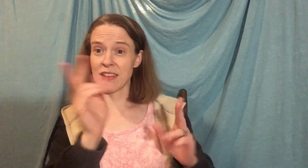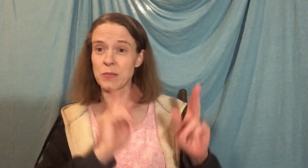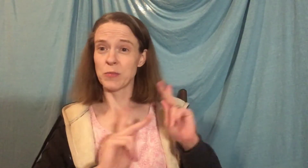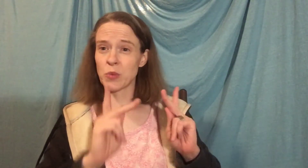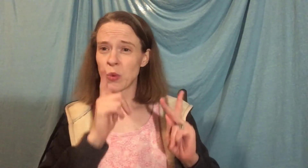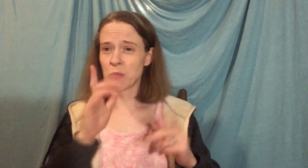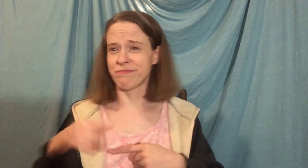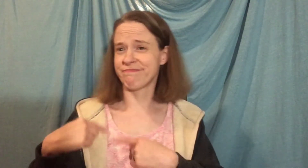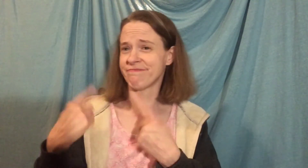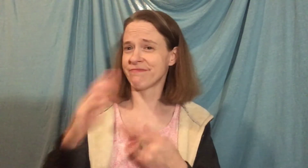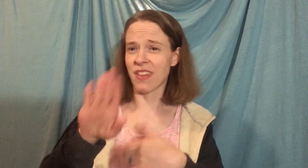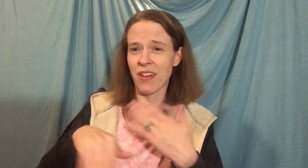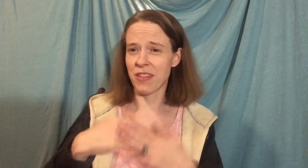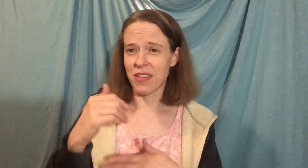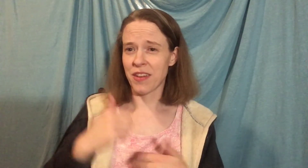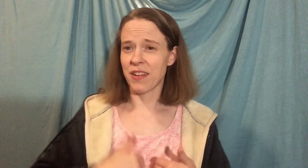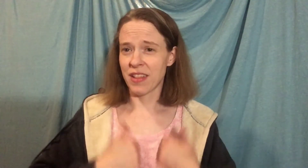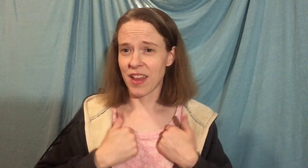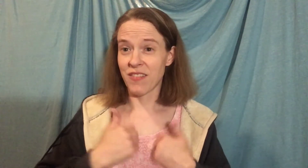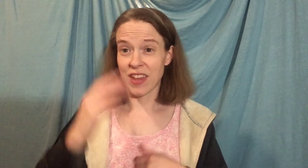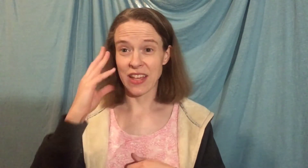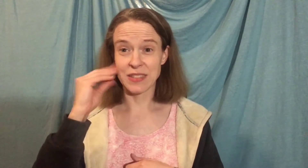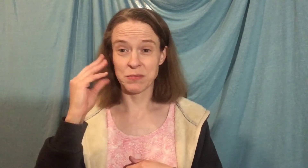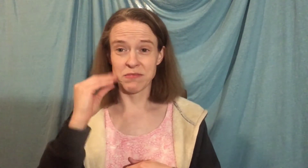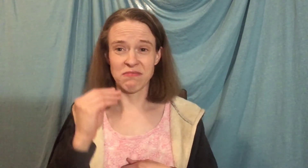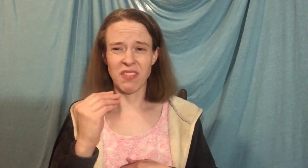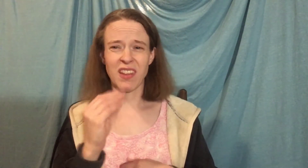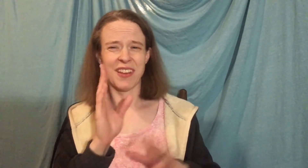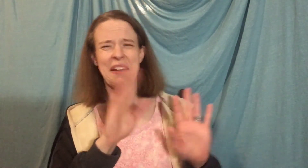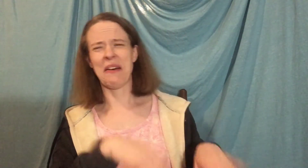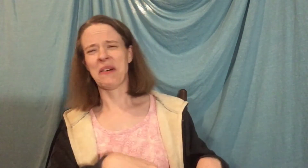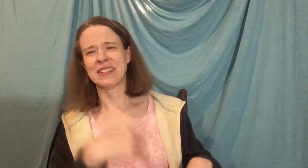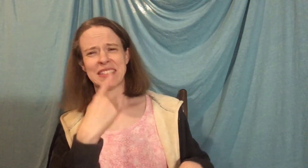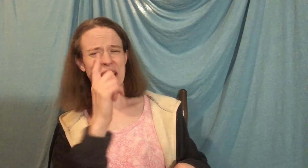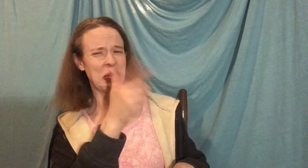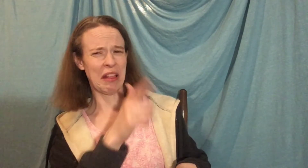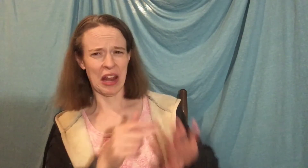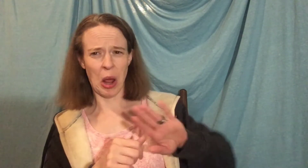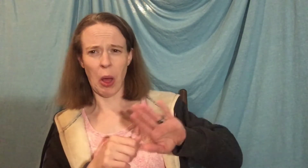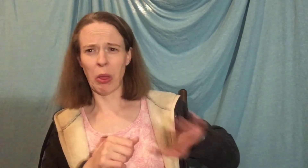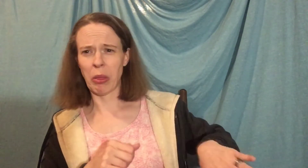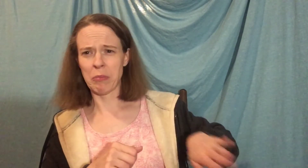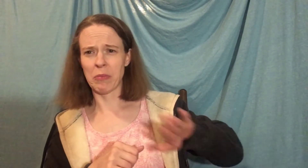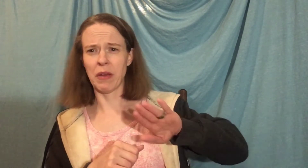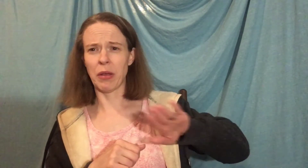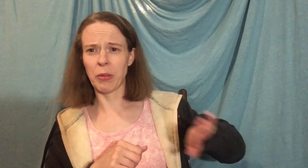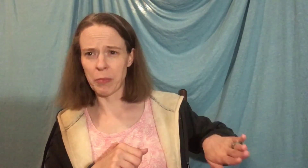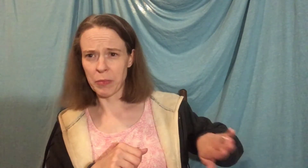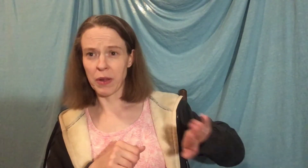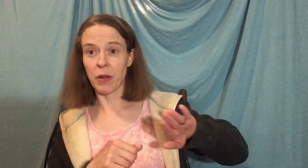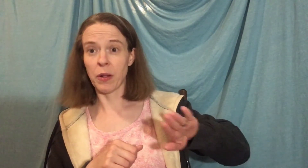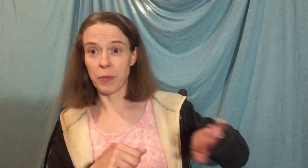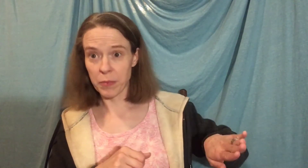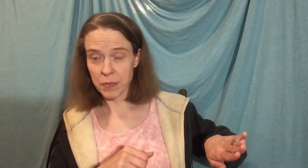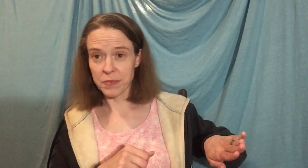What if these people who their whole lives have experienced, oh, I'll tell you later, being pushed to the side,